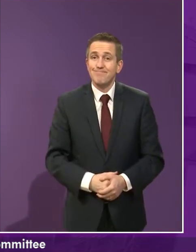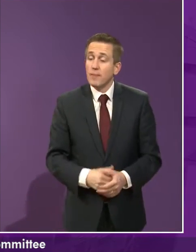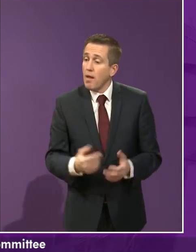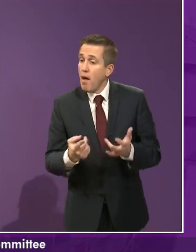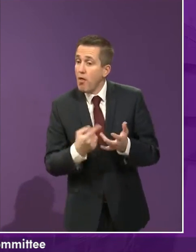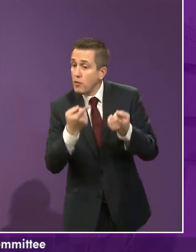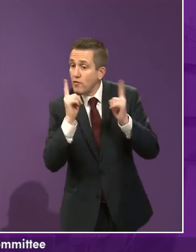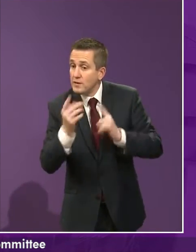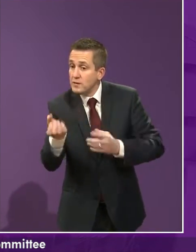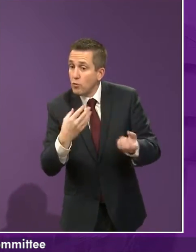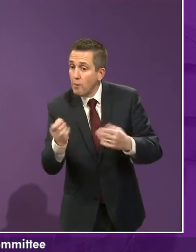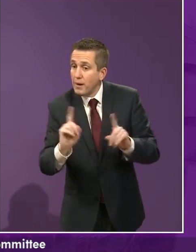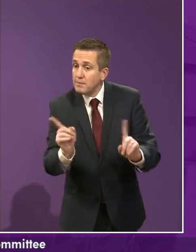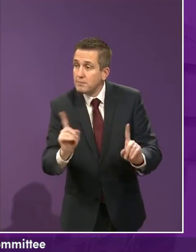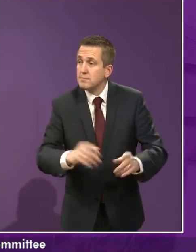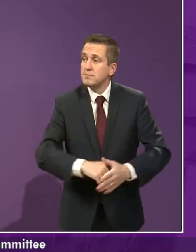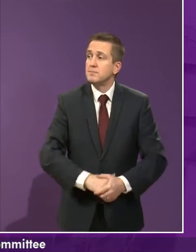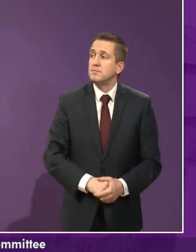institutions, if you...